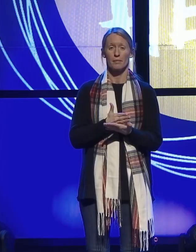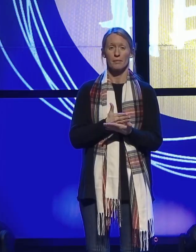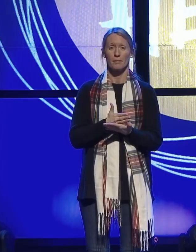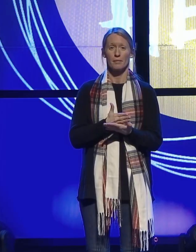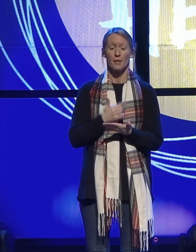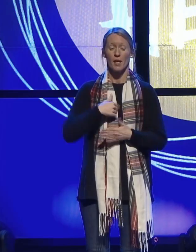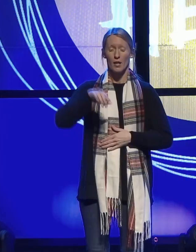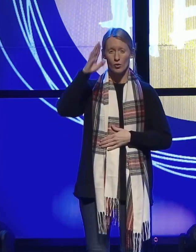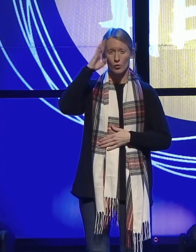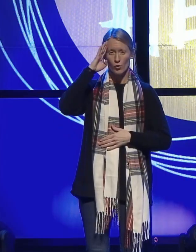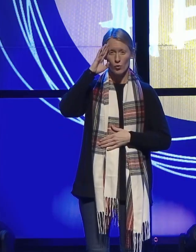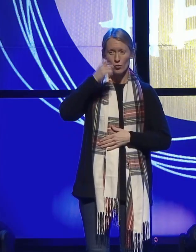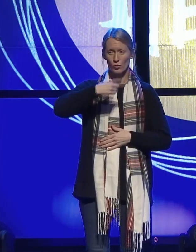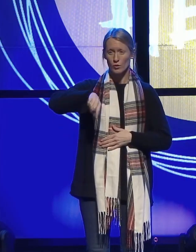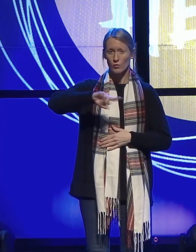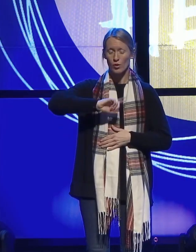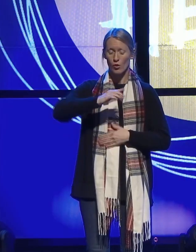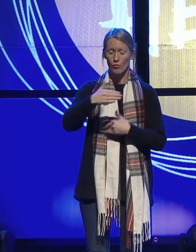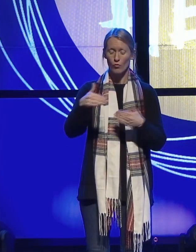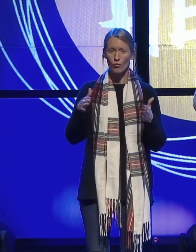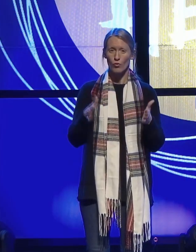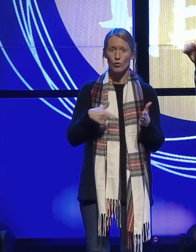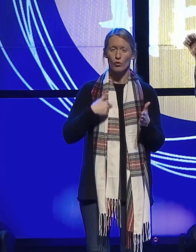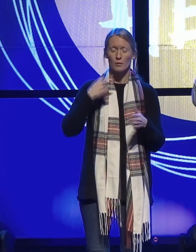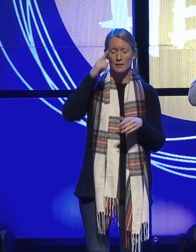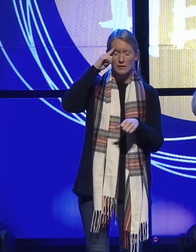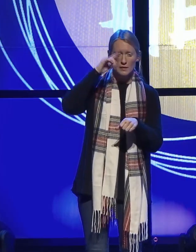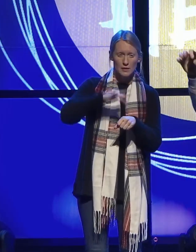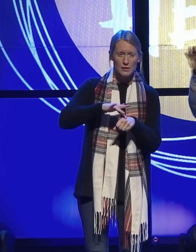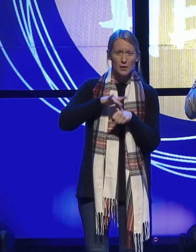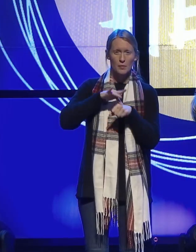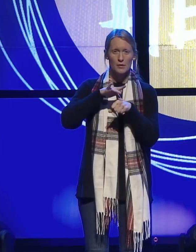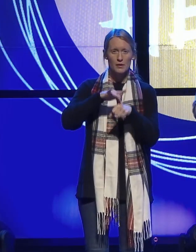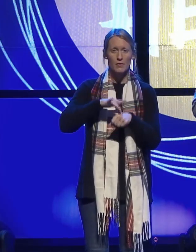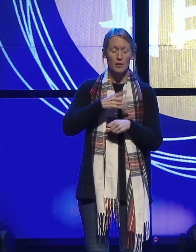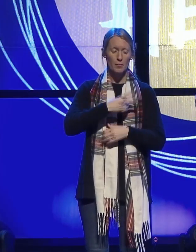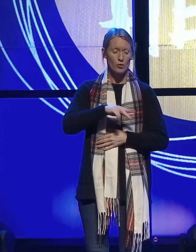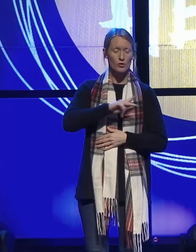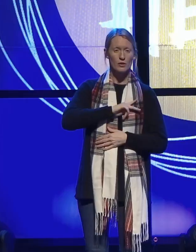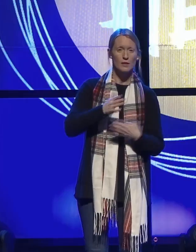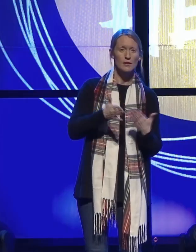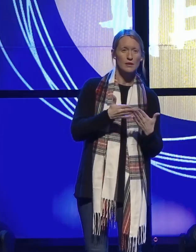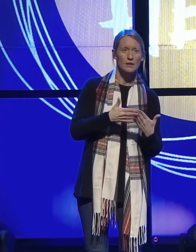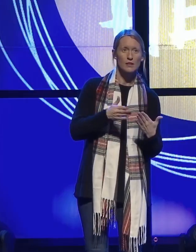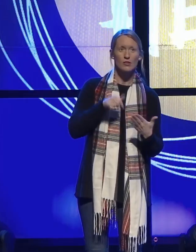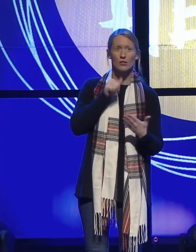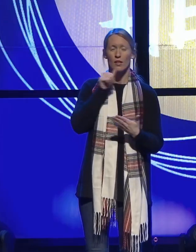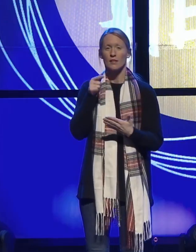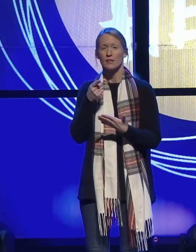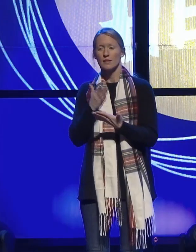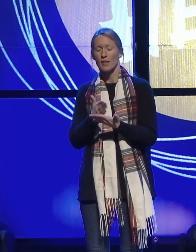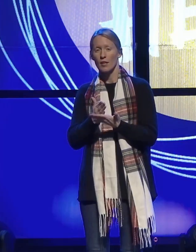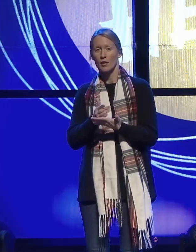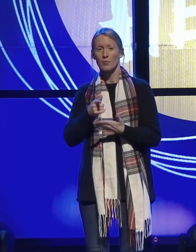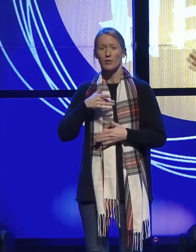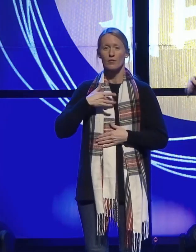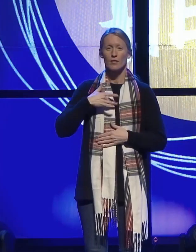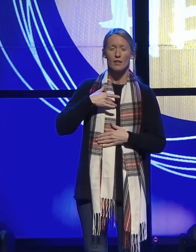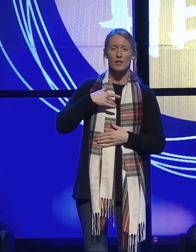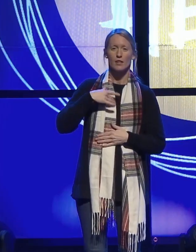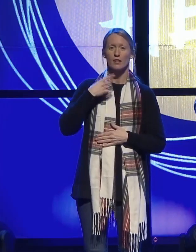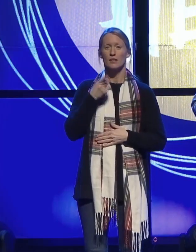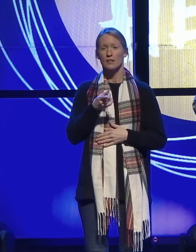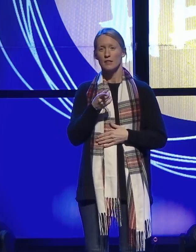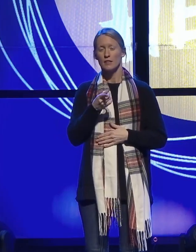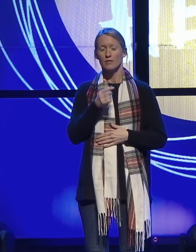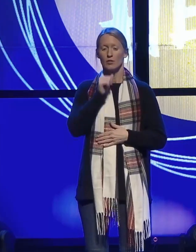And I know some of us in the room have a little bit of obsessiveness to our personality, so it's easier for us not to stop because we feel psychologically damaged if we don't stop.